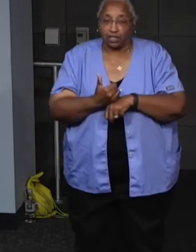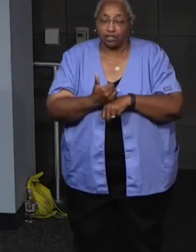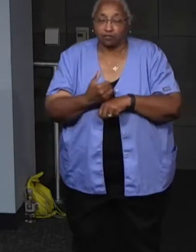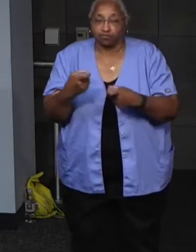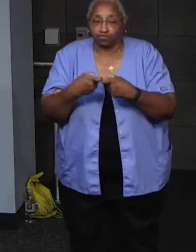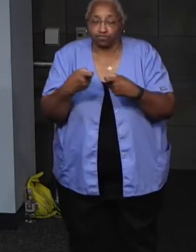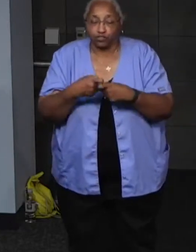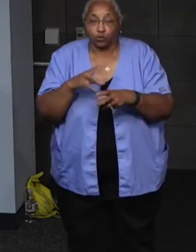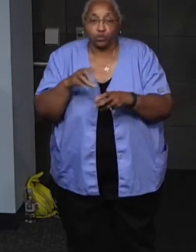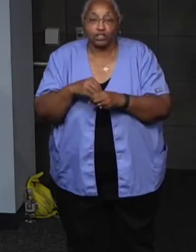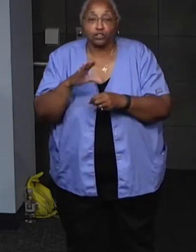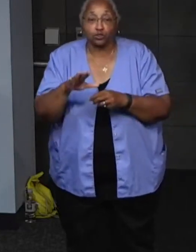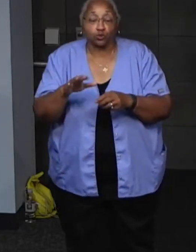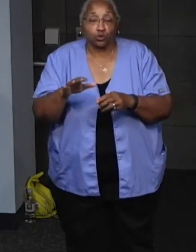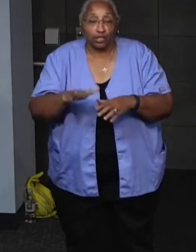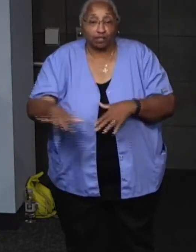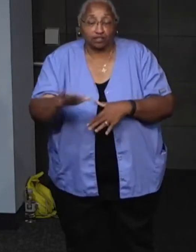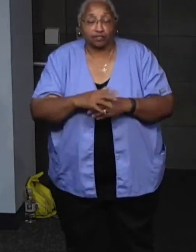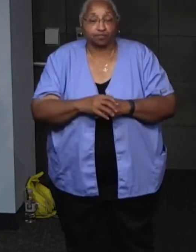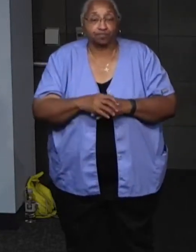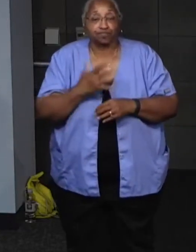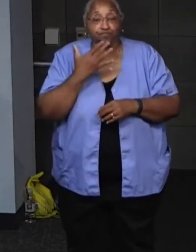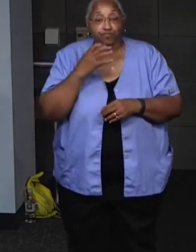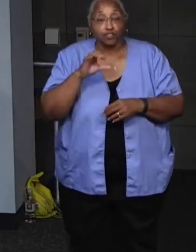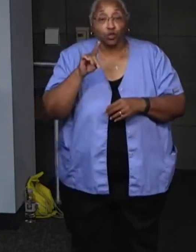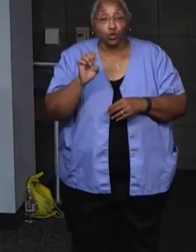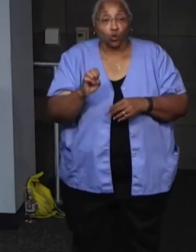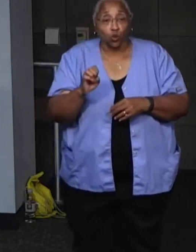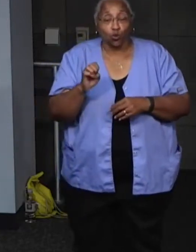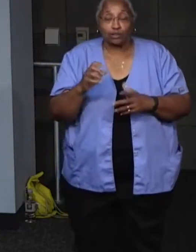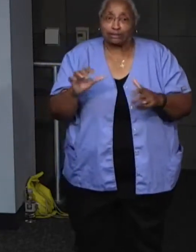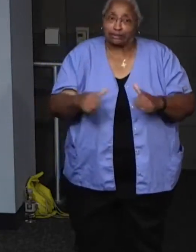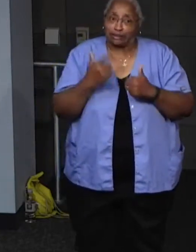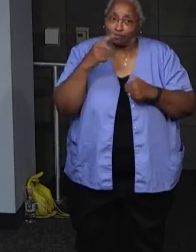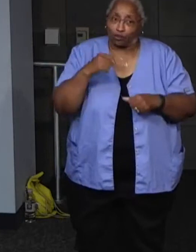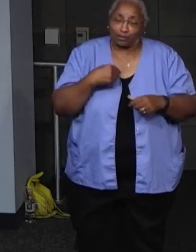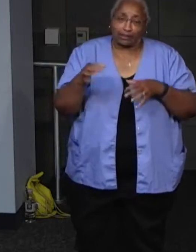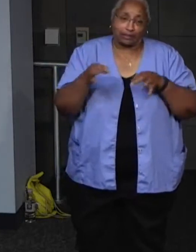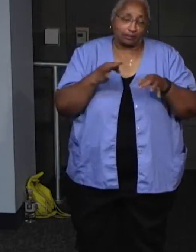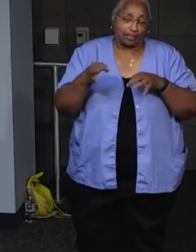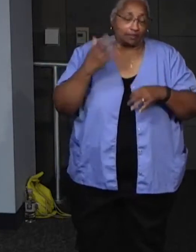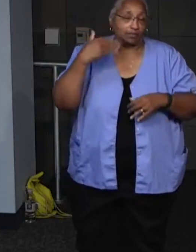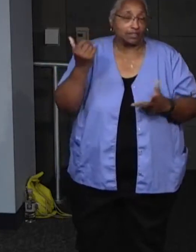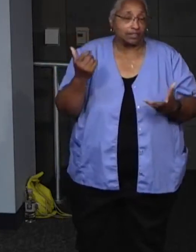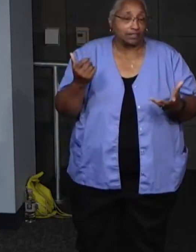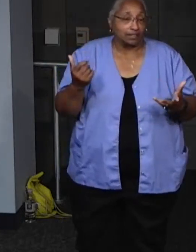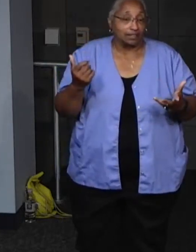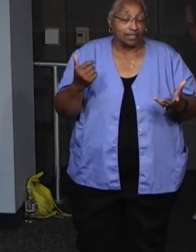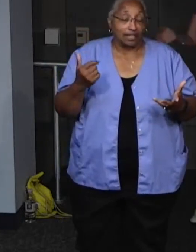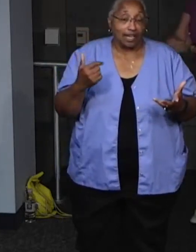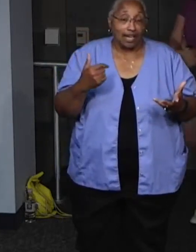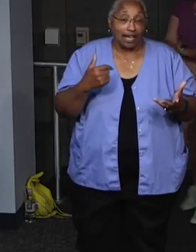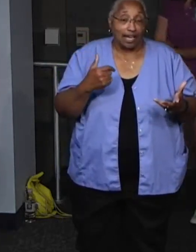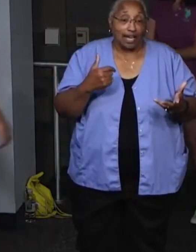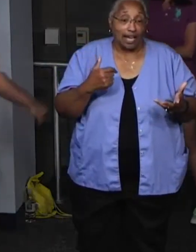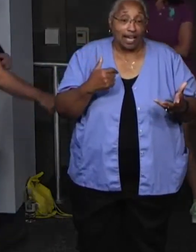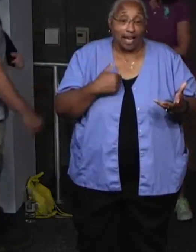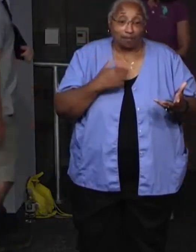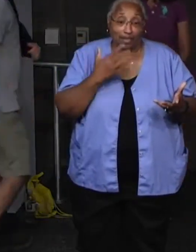It's color-coded, which is a challenge for me to explain to you because I have a colorblind